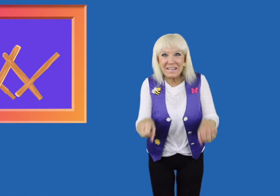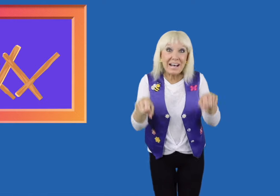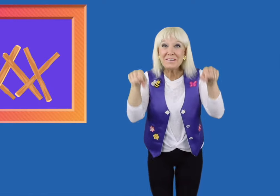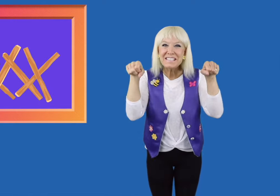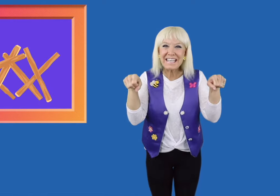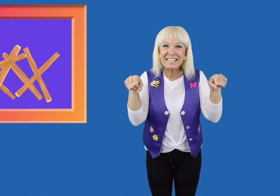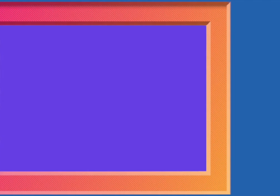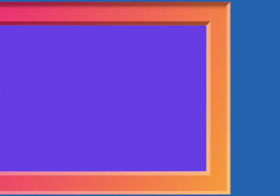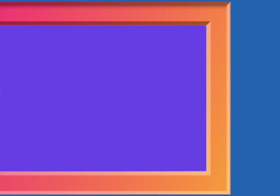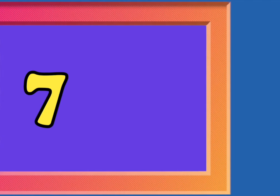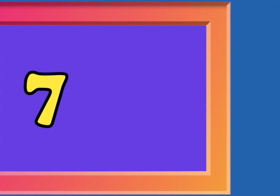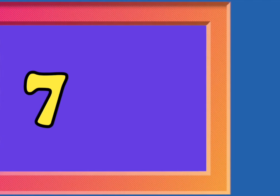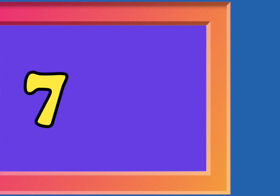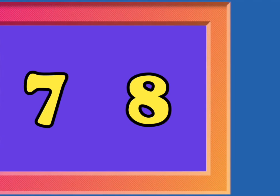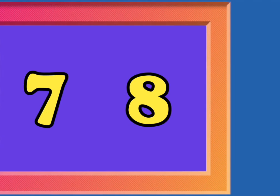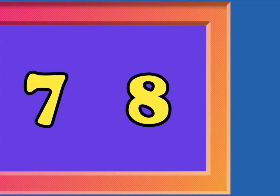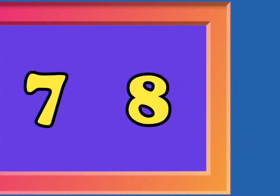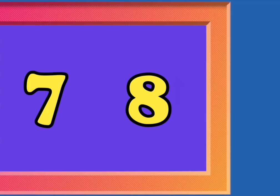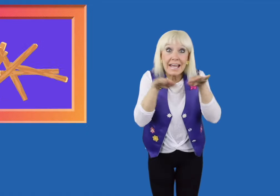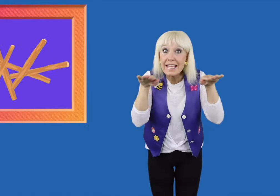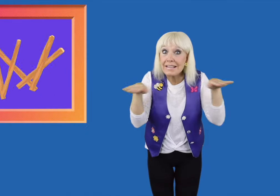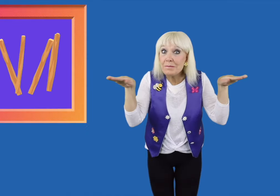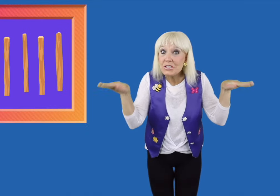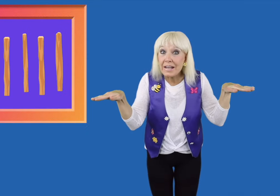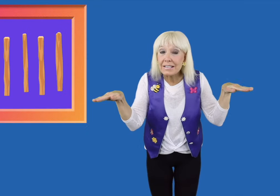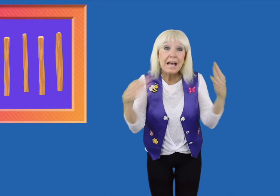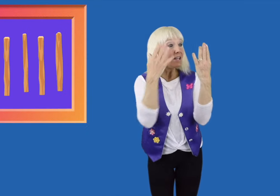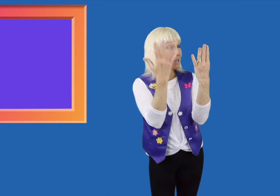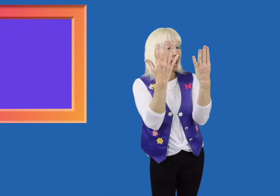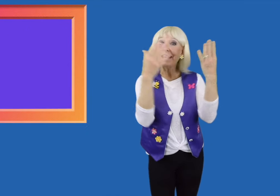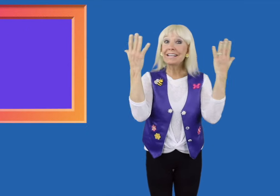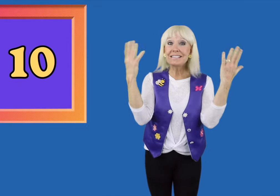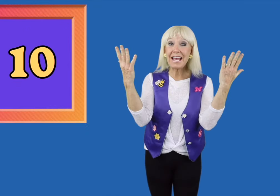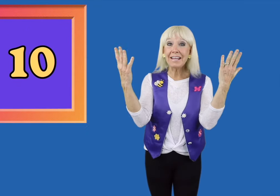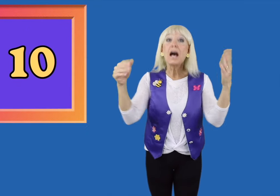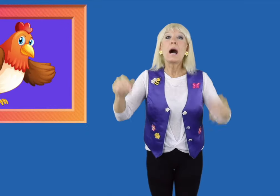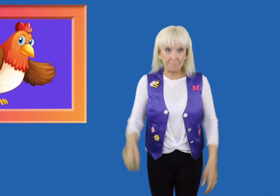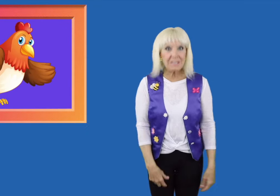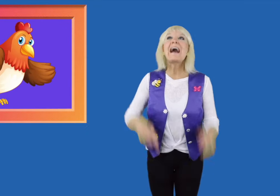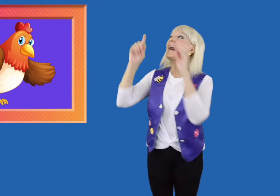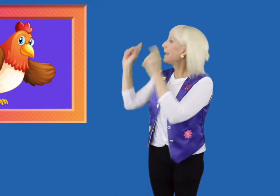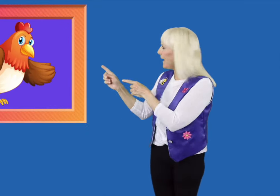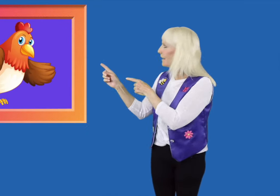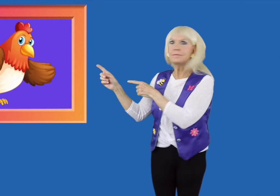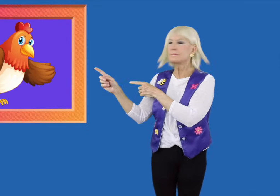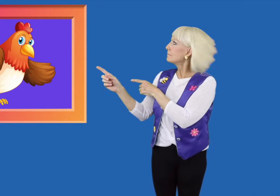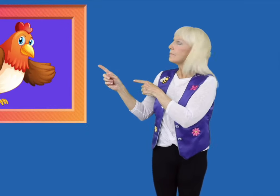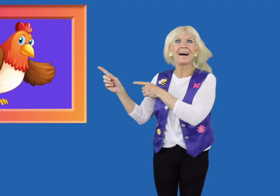pick up sticks. 7, 8, lay them straight. 9, 10, a big fat hen. A